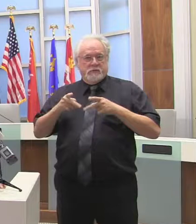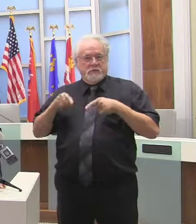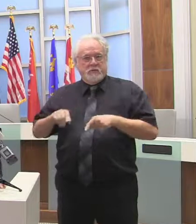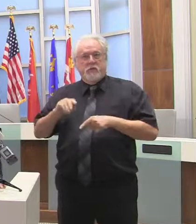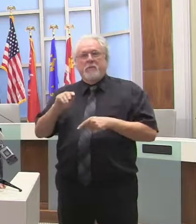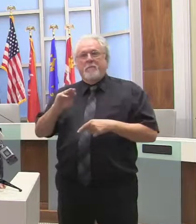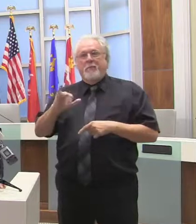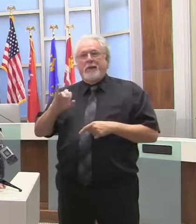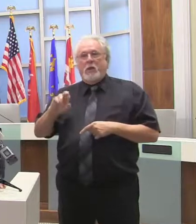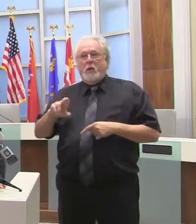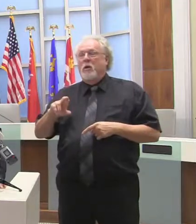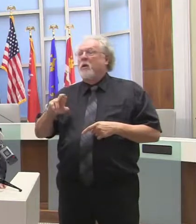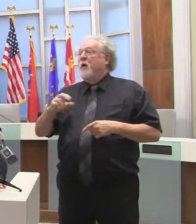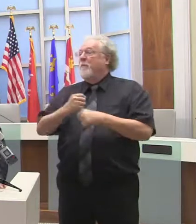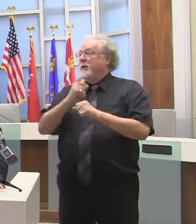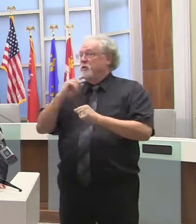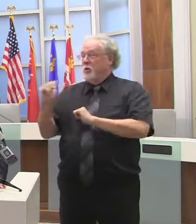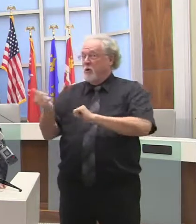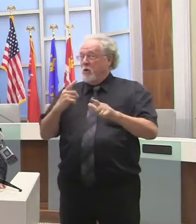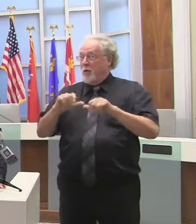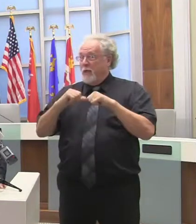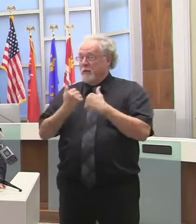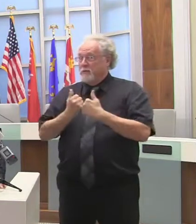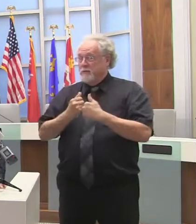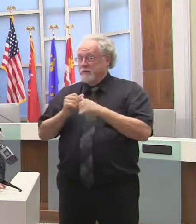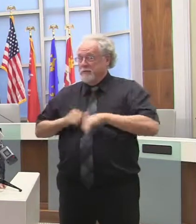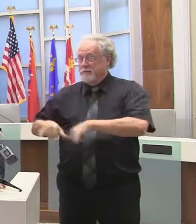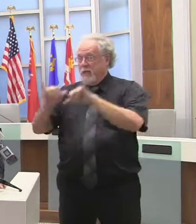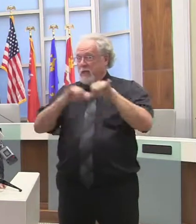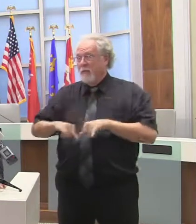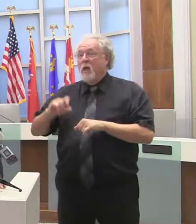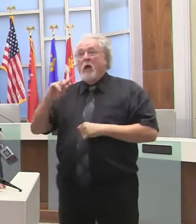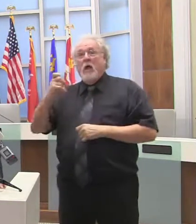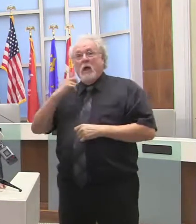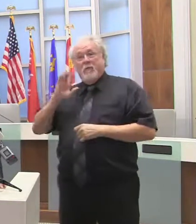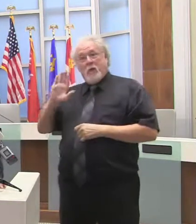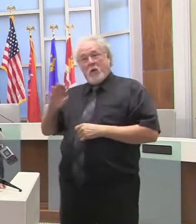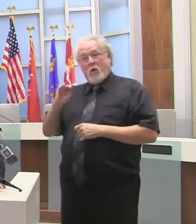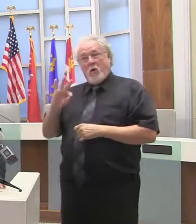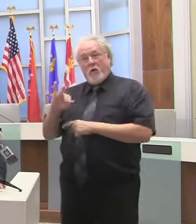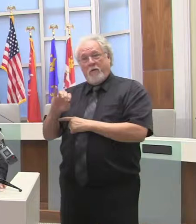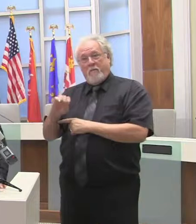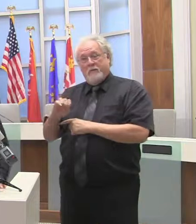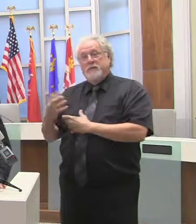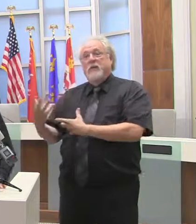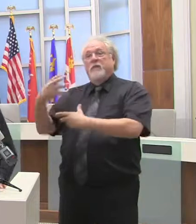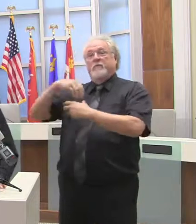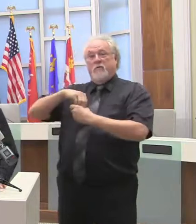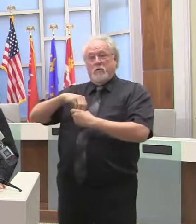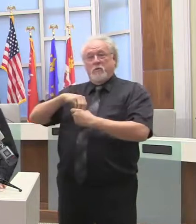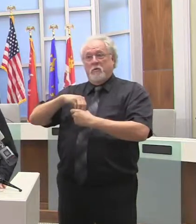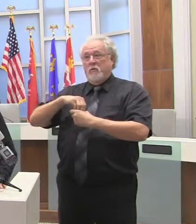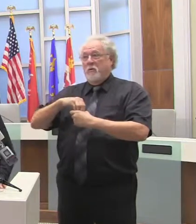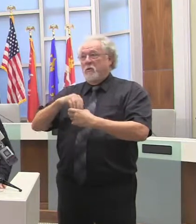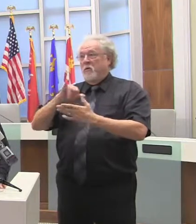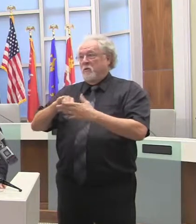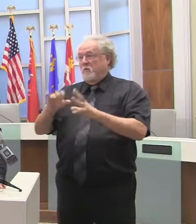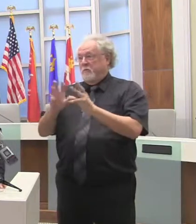every agency was on the same page. The governor and his office have been involved